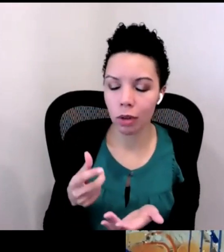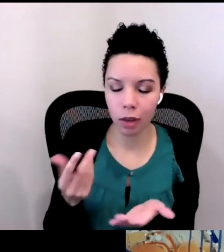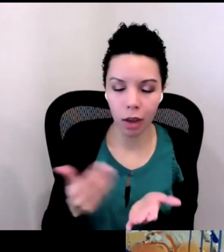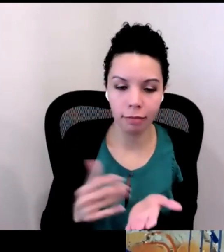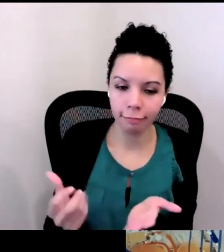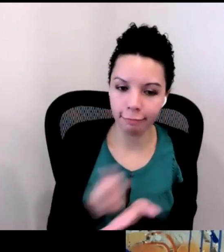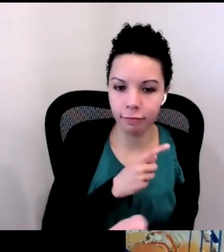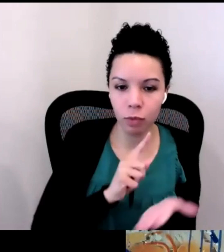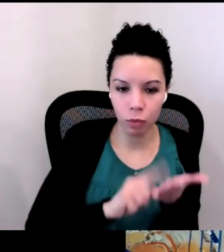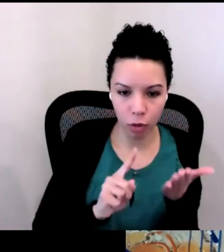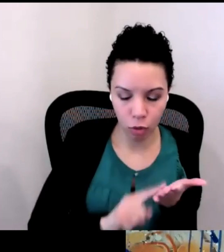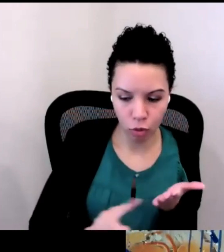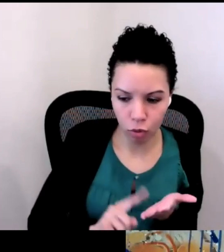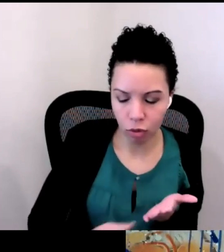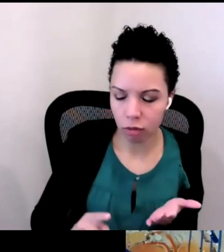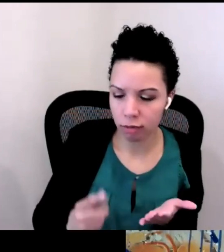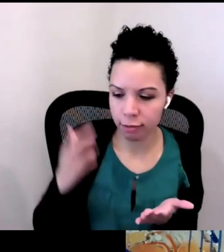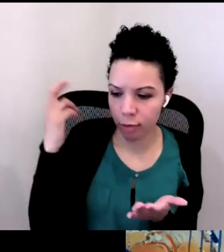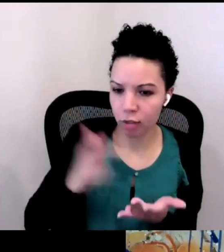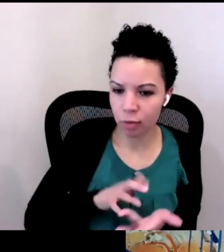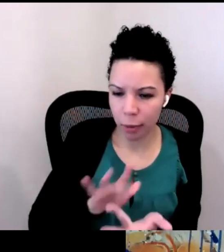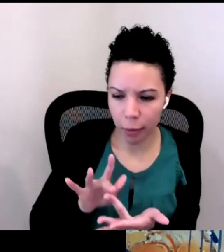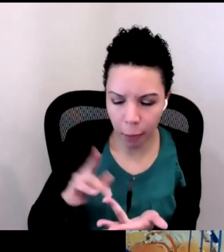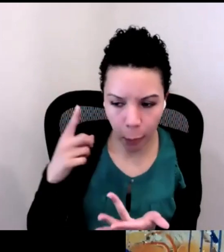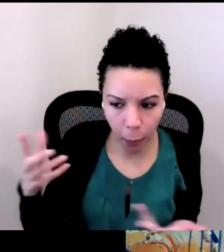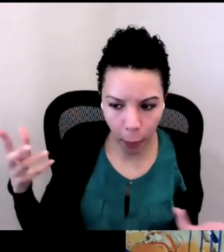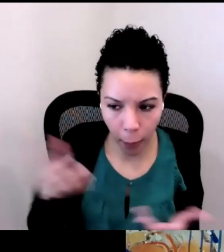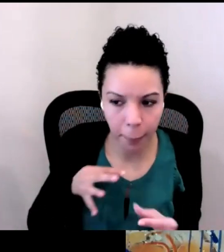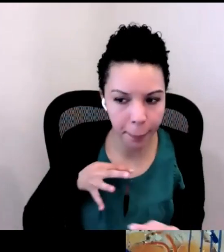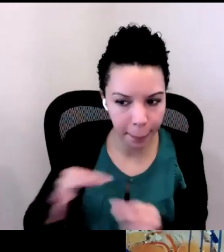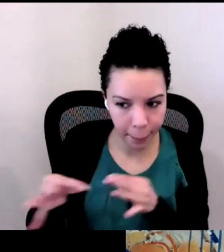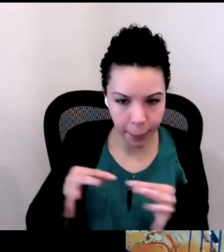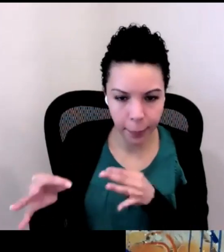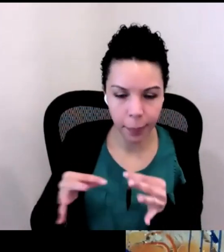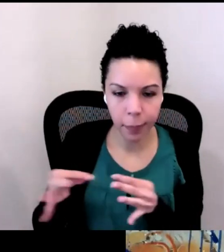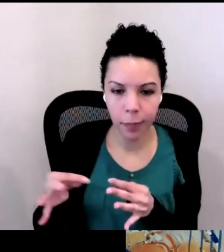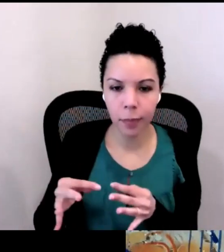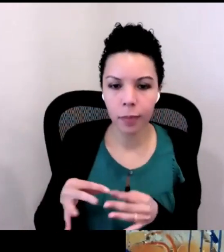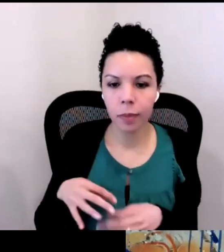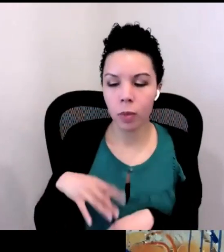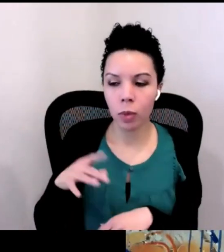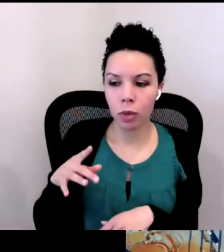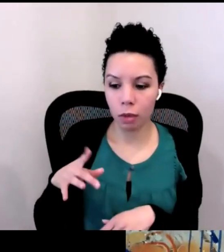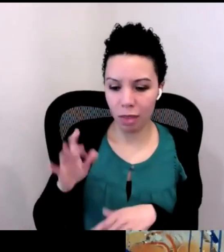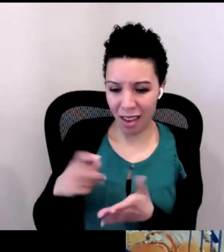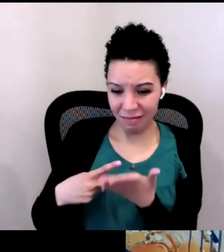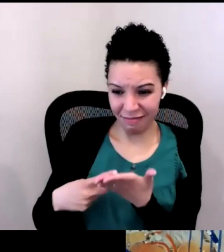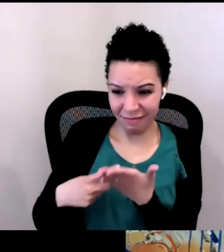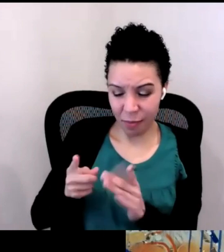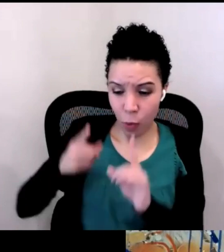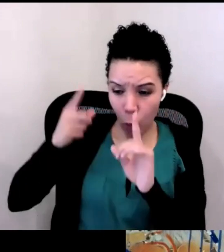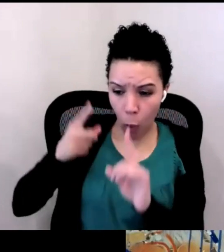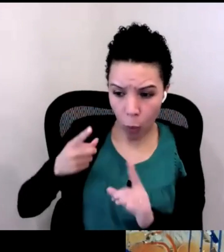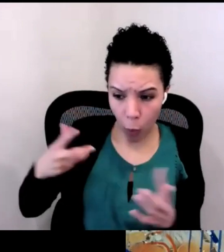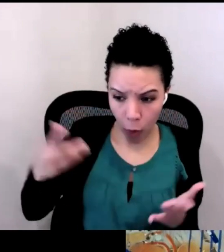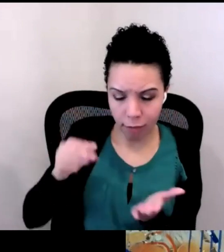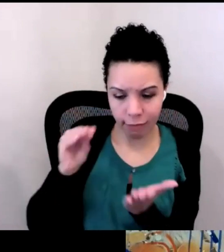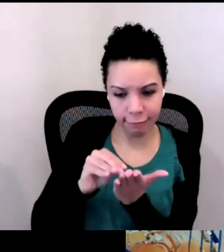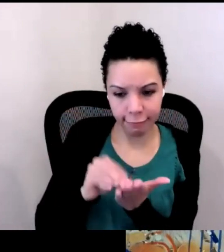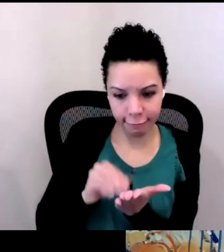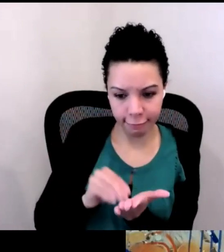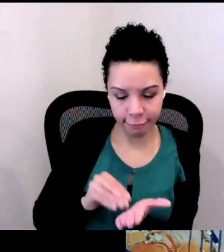open about why you're reaching out and kind of know written down what the goals of the conversation have to be for you. That's What do right. you want to learn